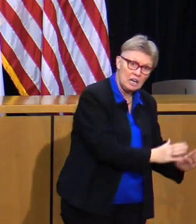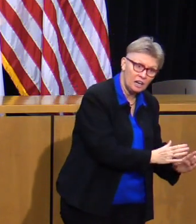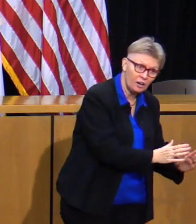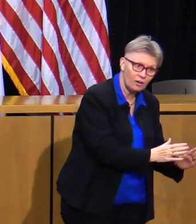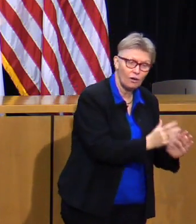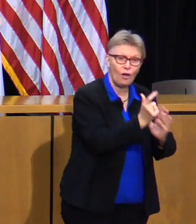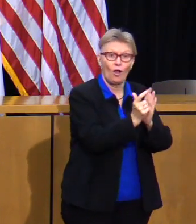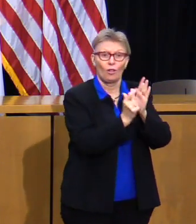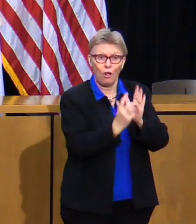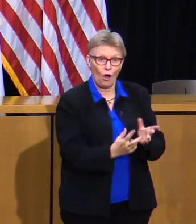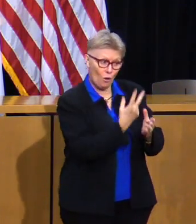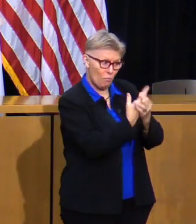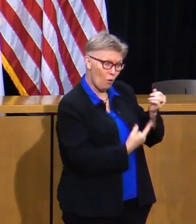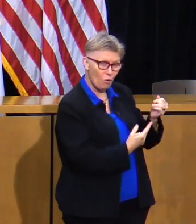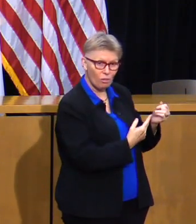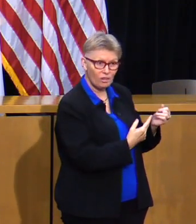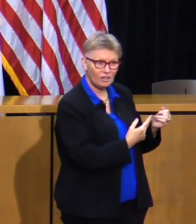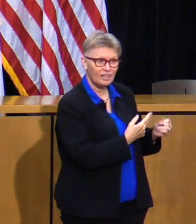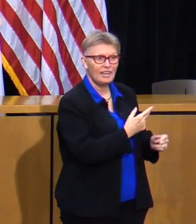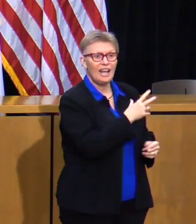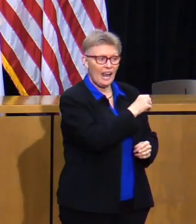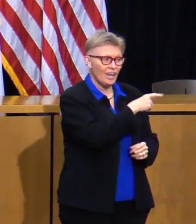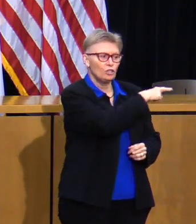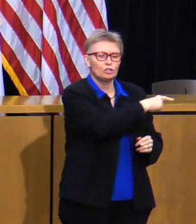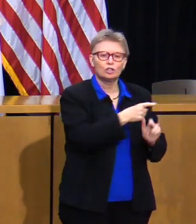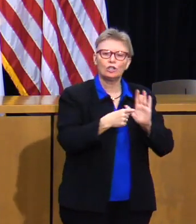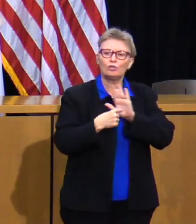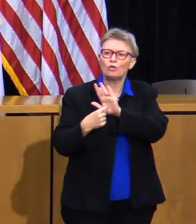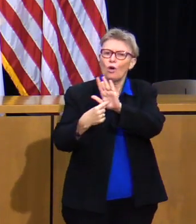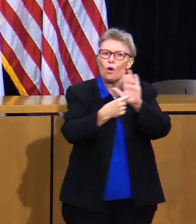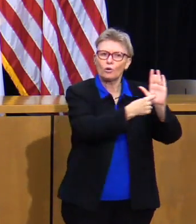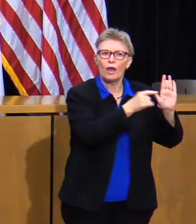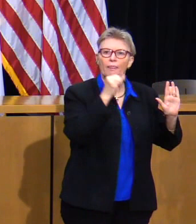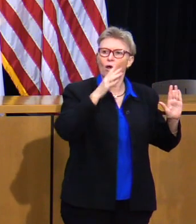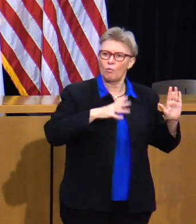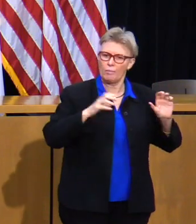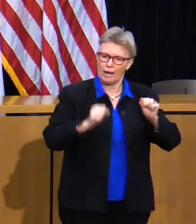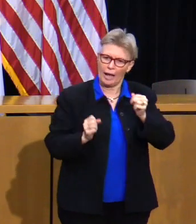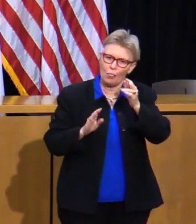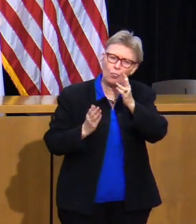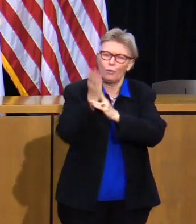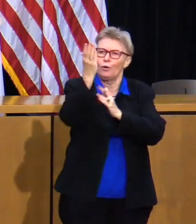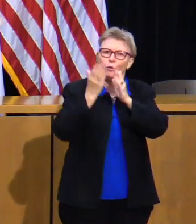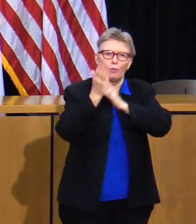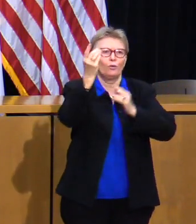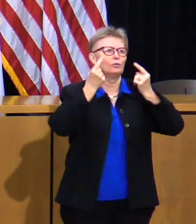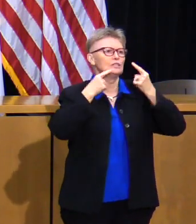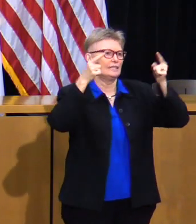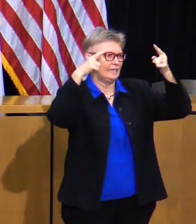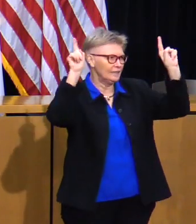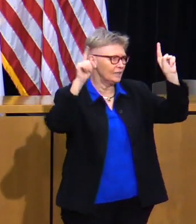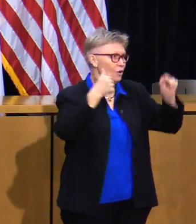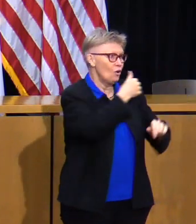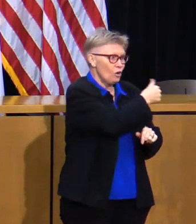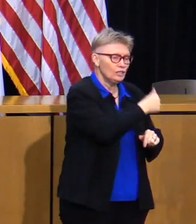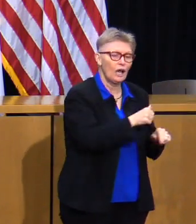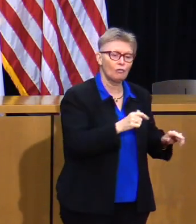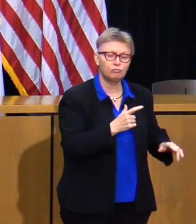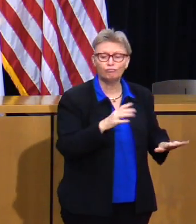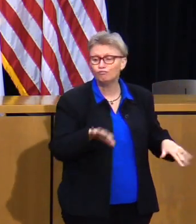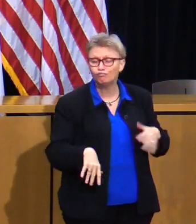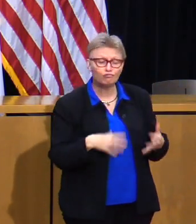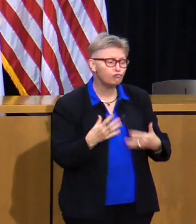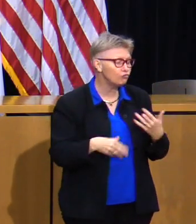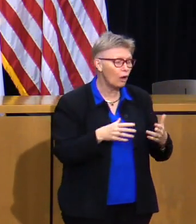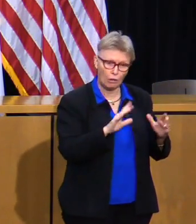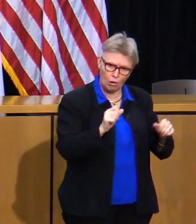chosen careers where women are underrepresented, and she has pushed hard to be where she is today.